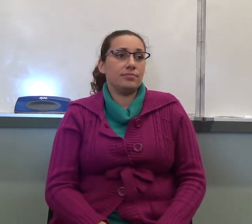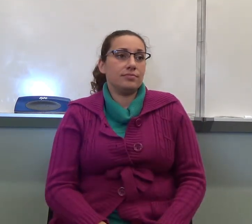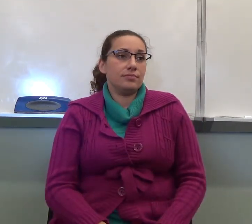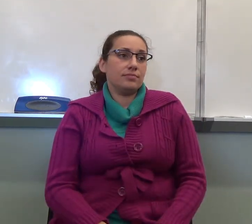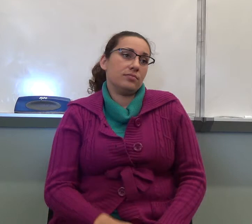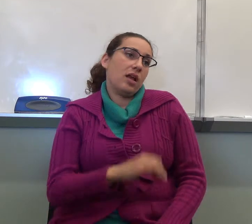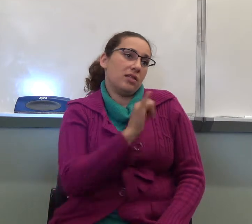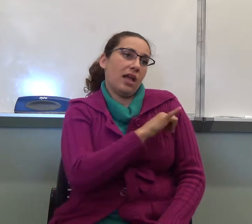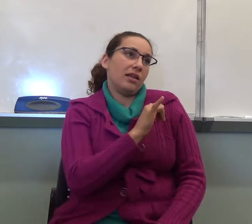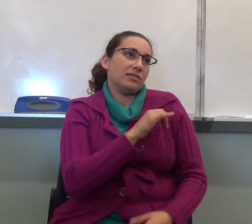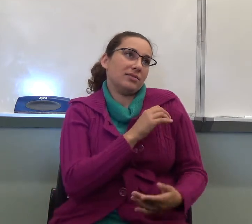Vegas. What